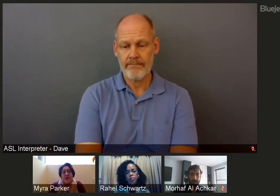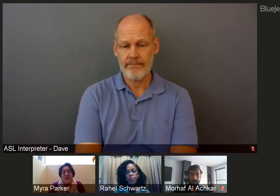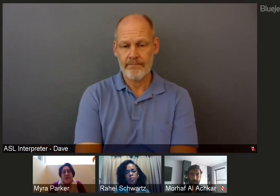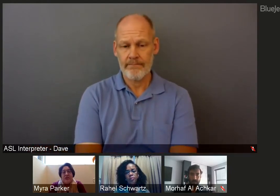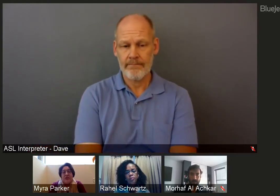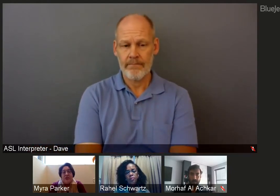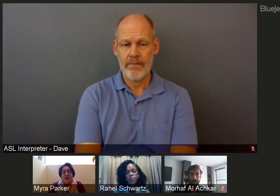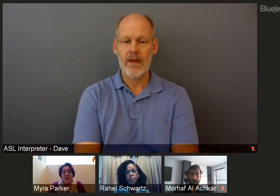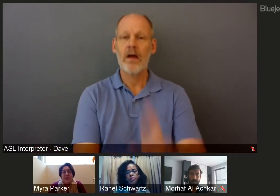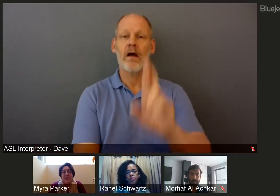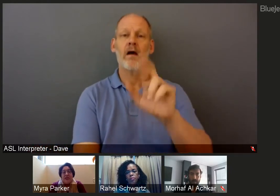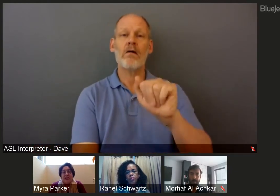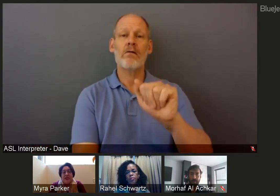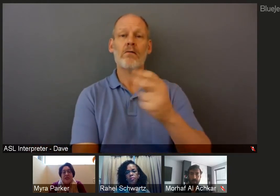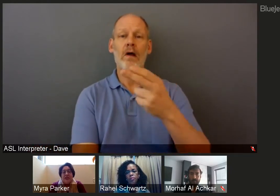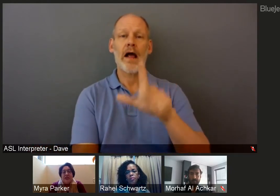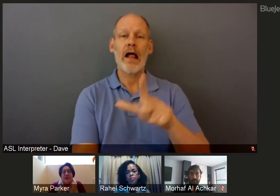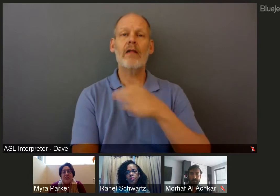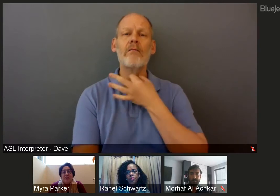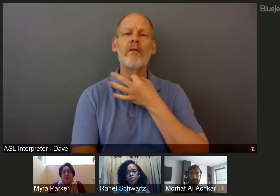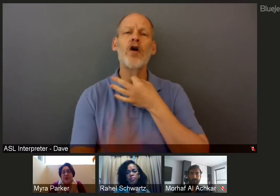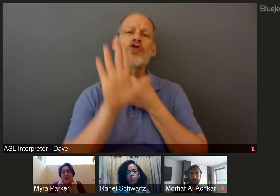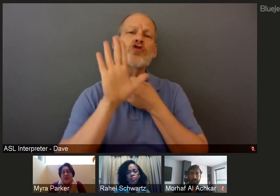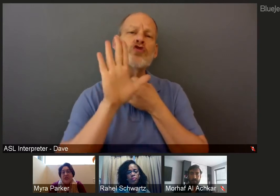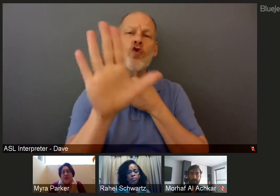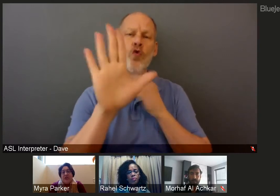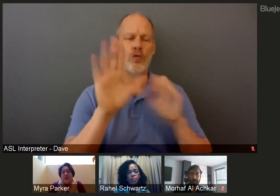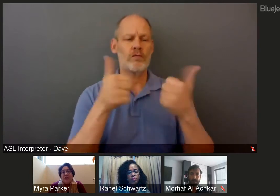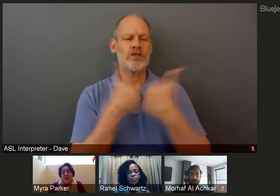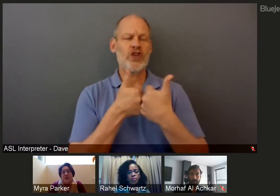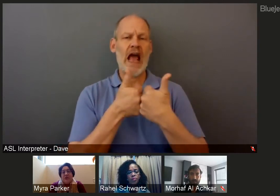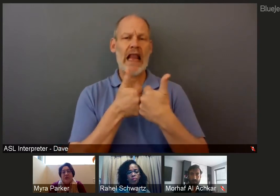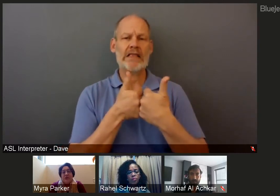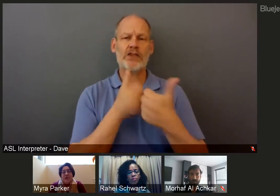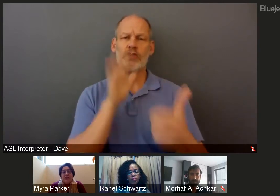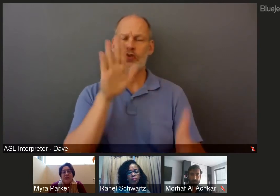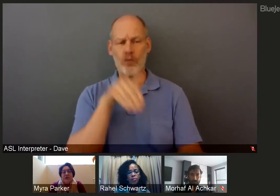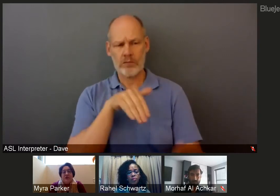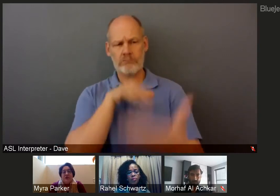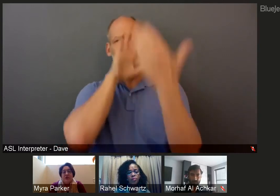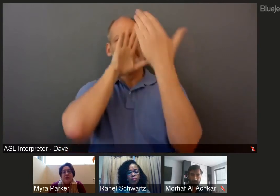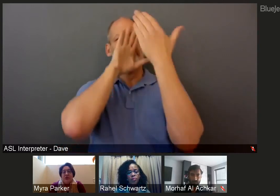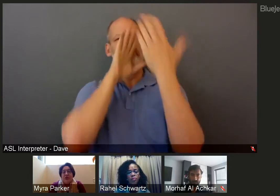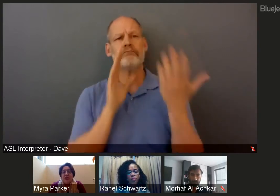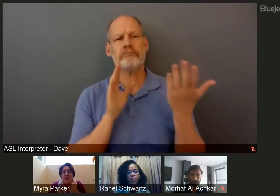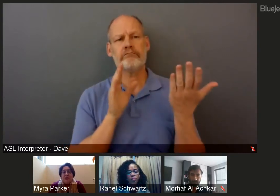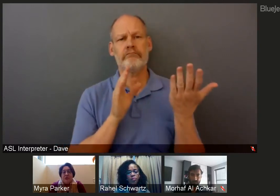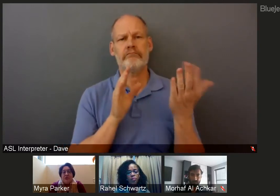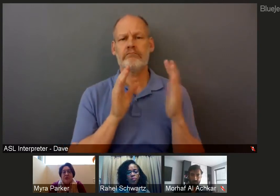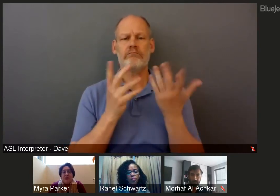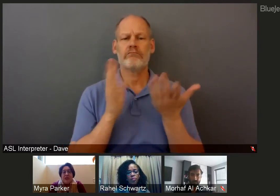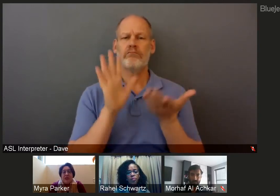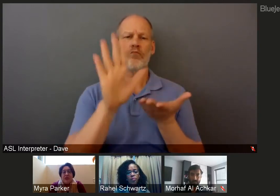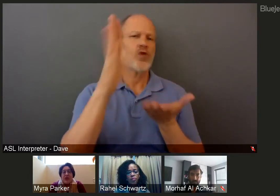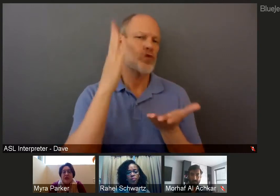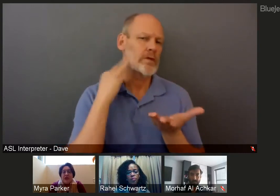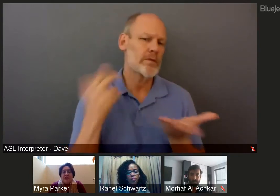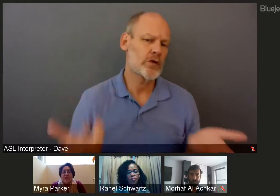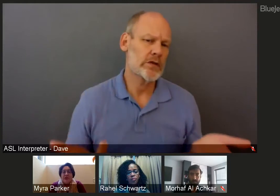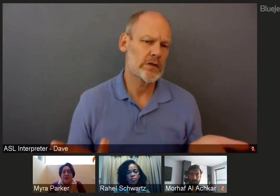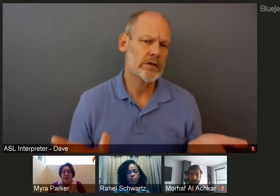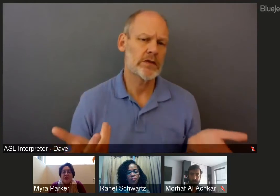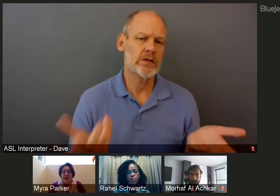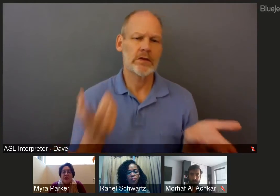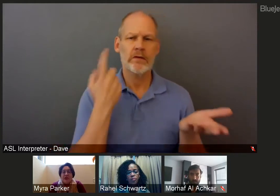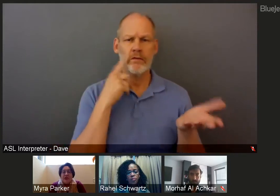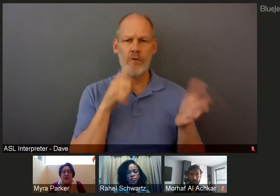you face in helping to connect the need for prevention among communities you serve to some of the health outcomes